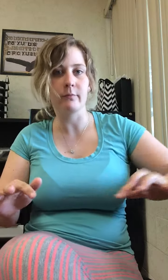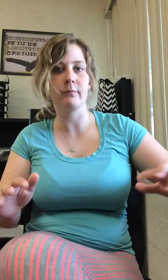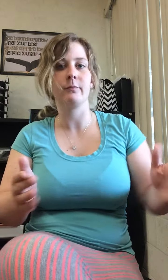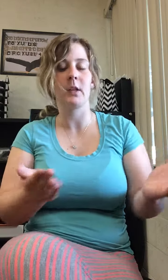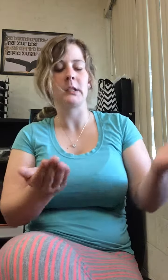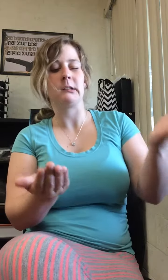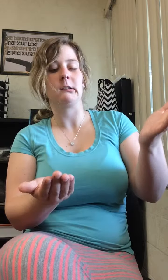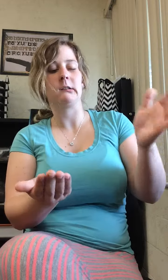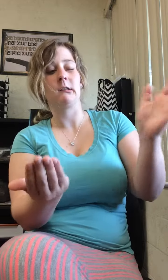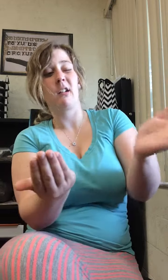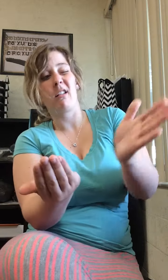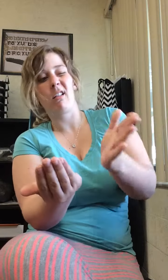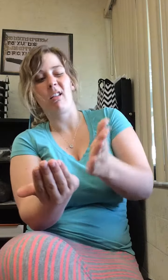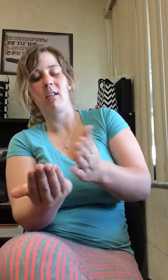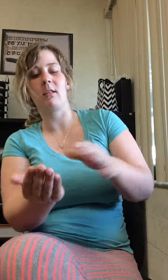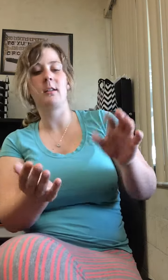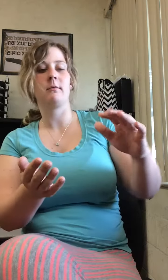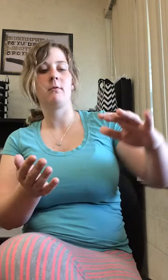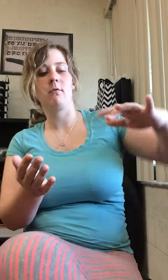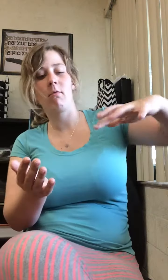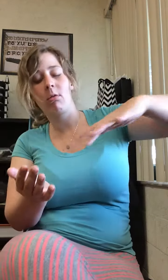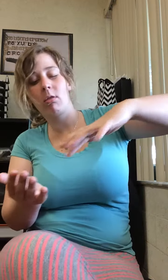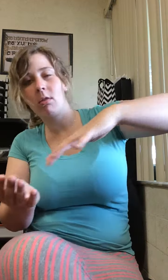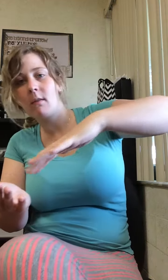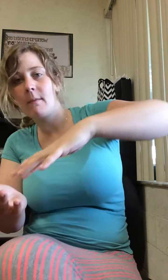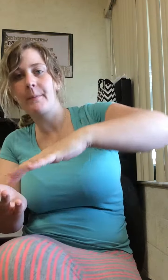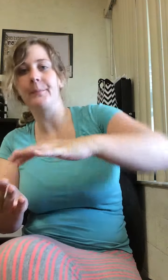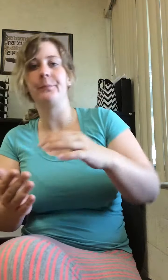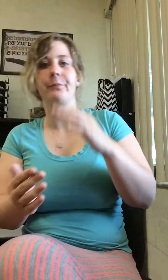We're just going to get it on all the sides. There.